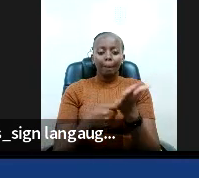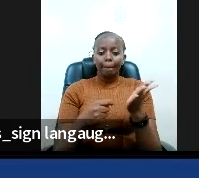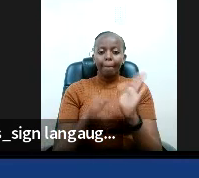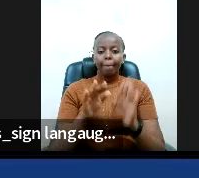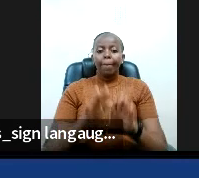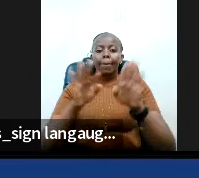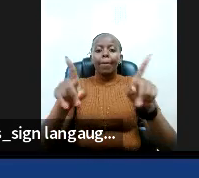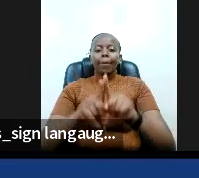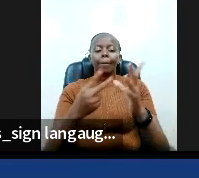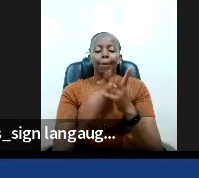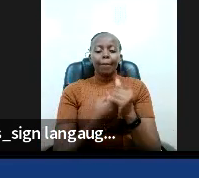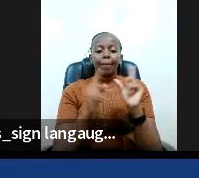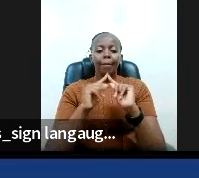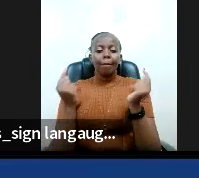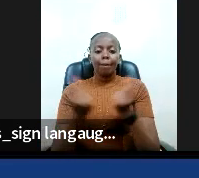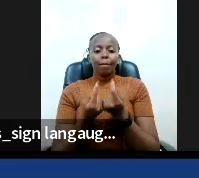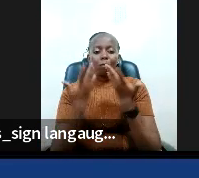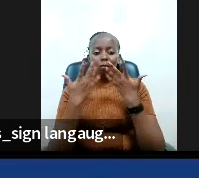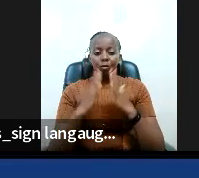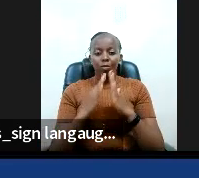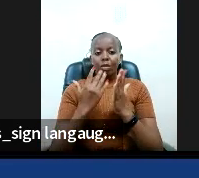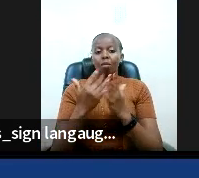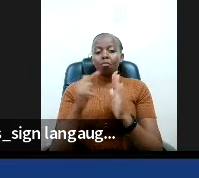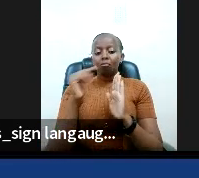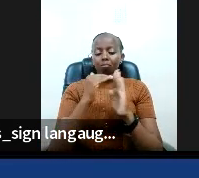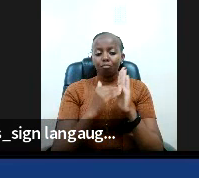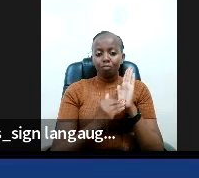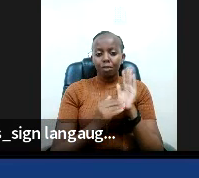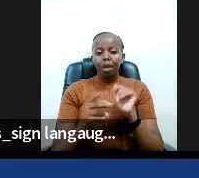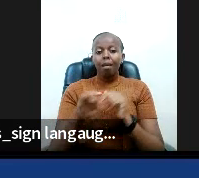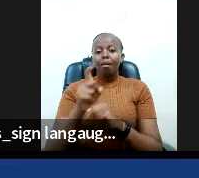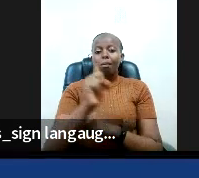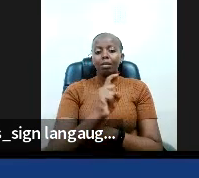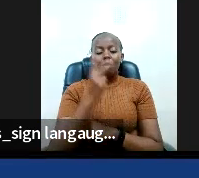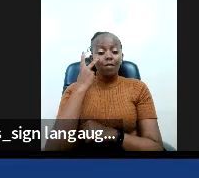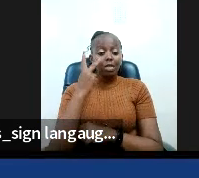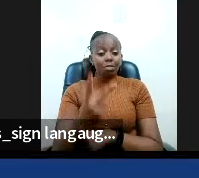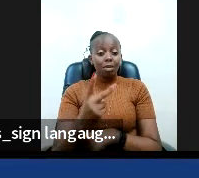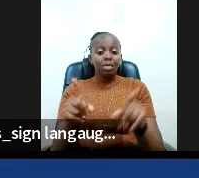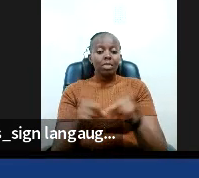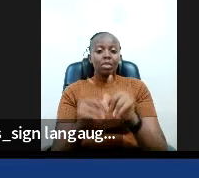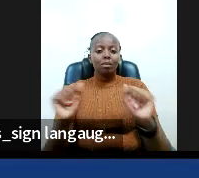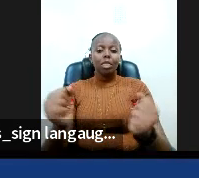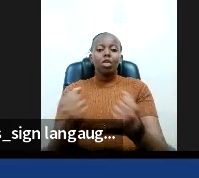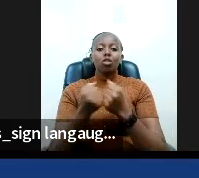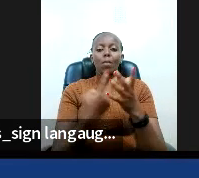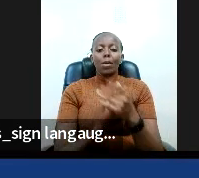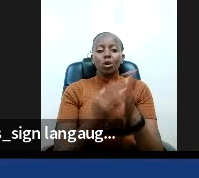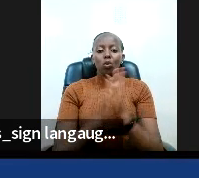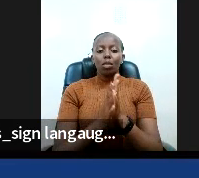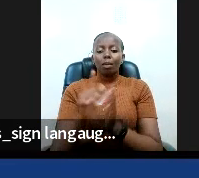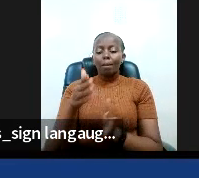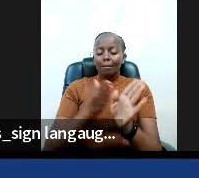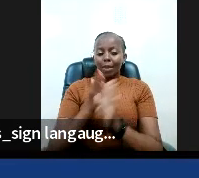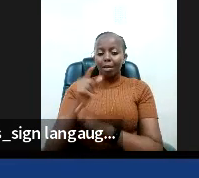and partnerships teams to complete the product development, increase its visibility, and secure partnerships with key government